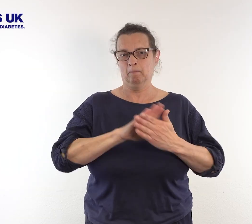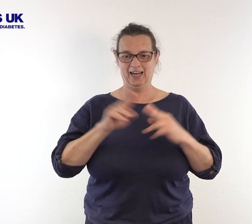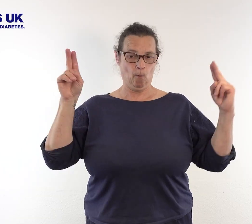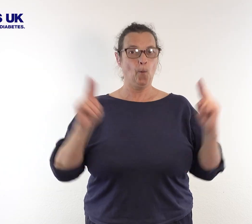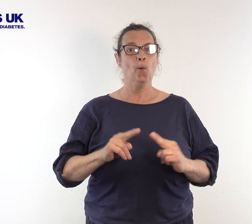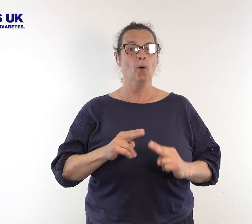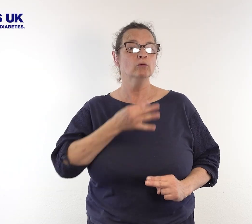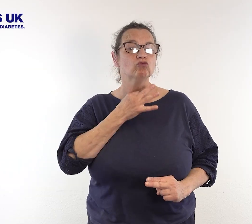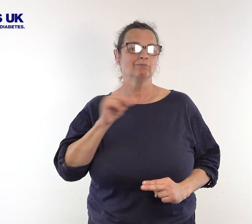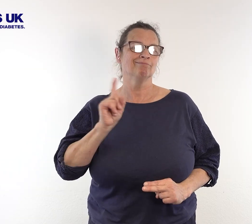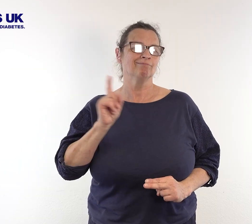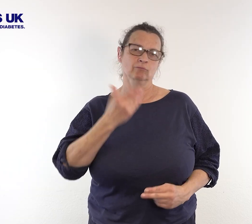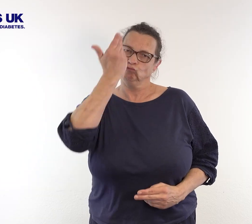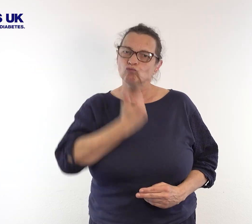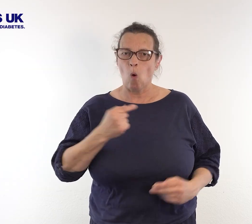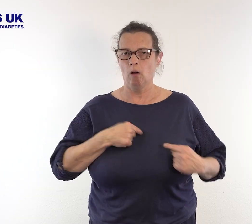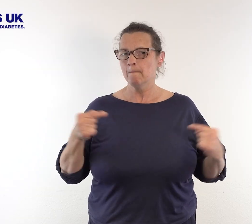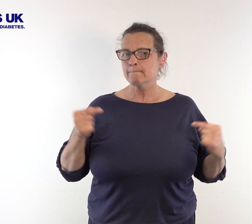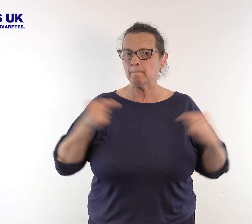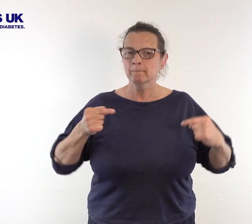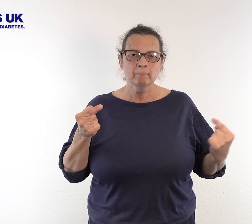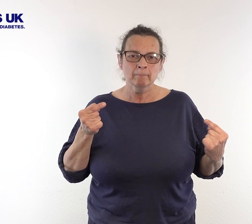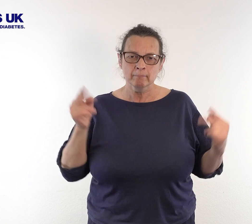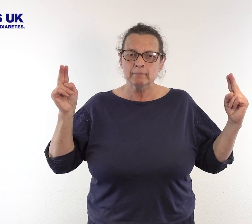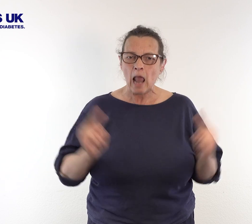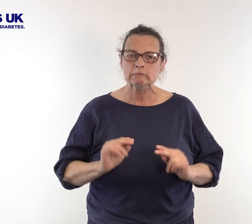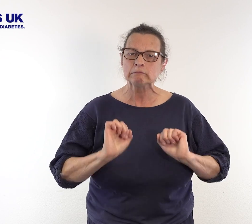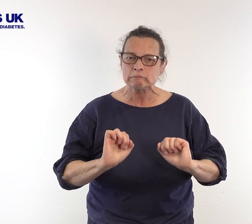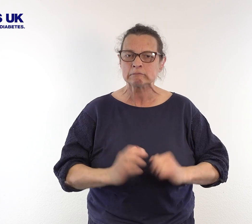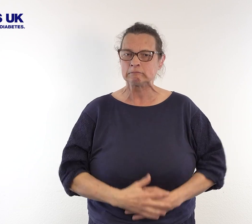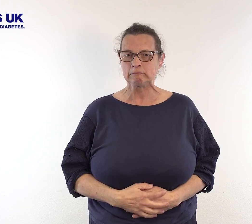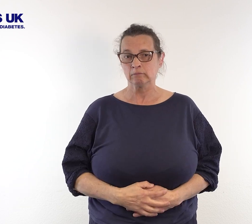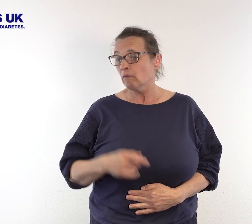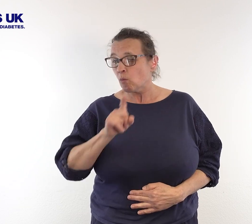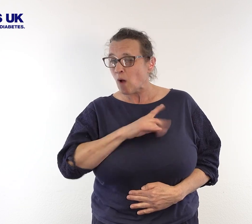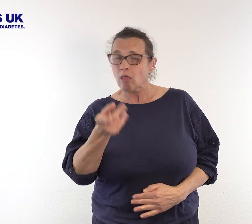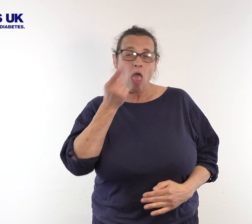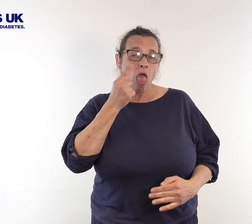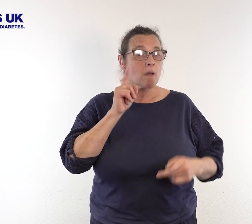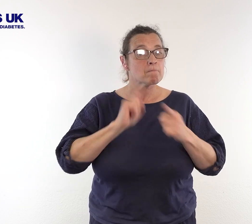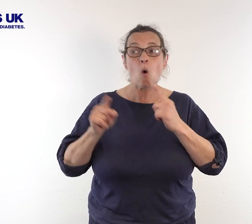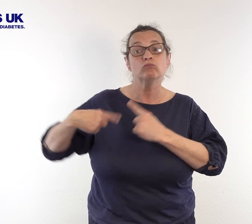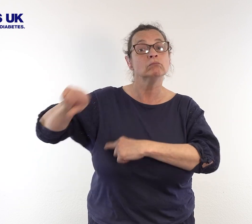body use insulin better and reduce your risk of developing diabetes complications like strokes or heart